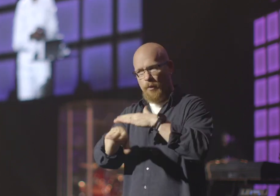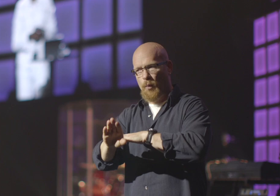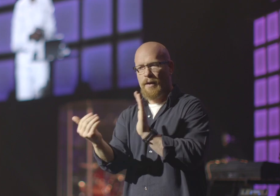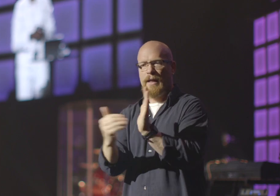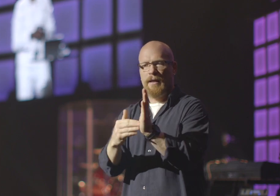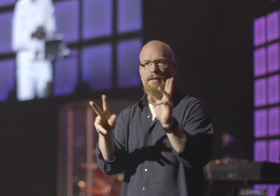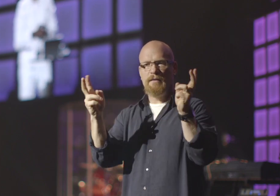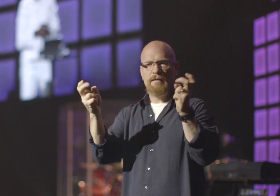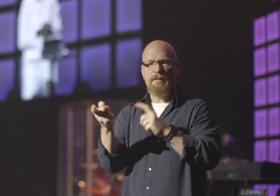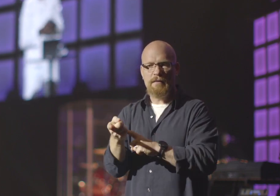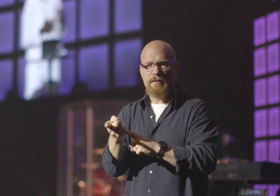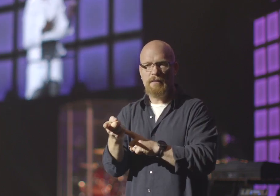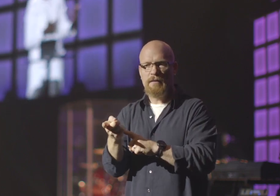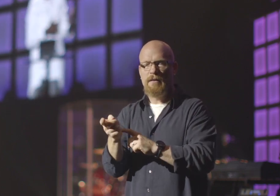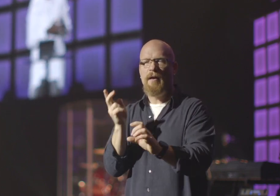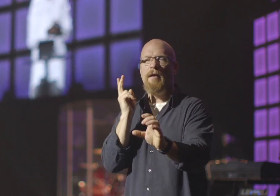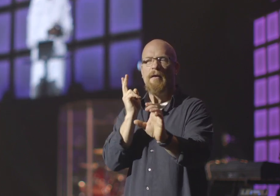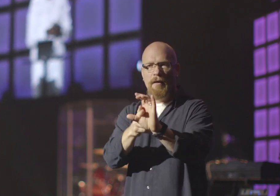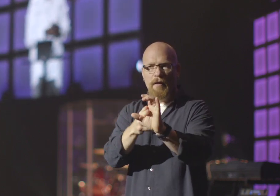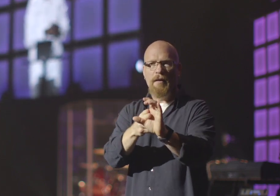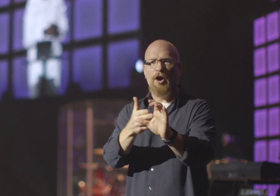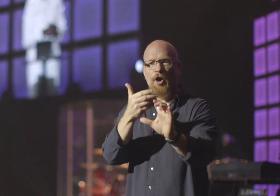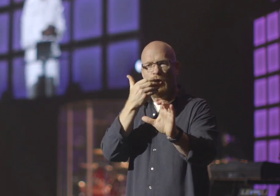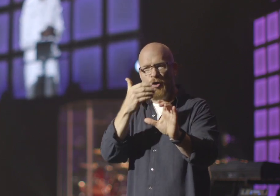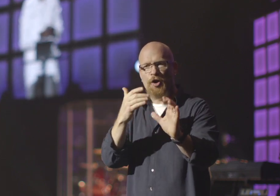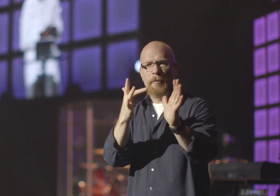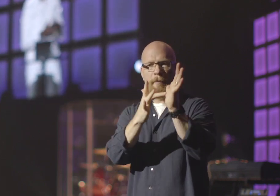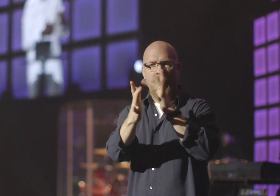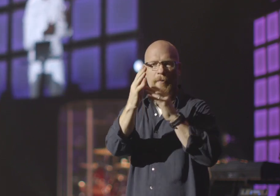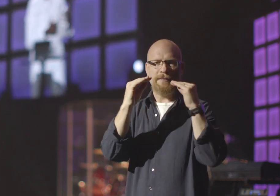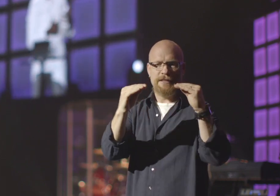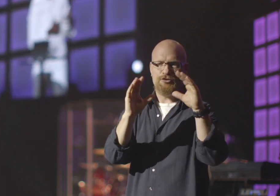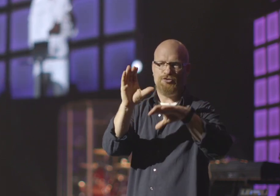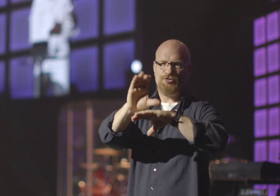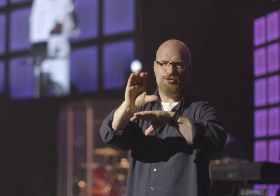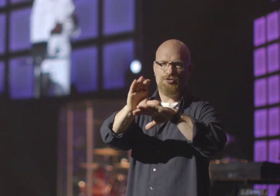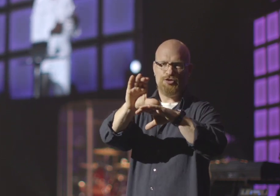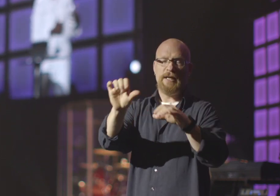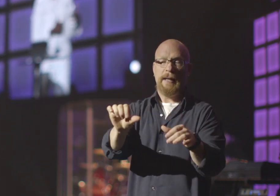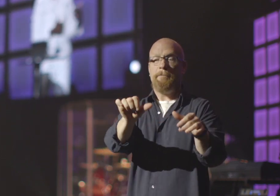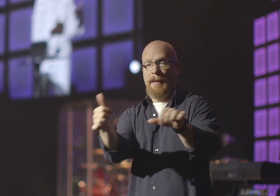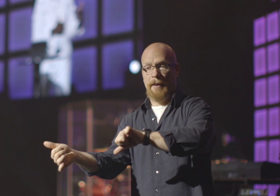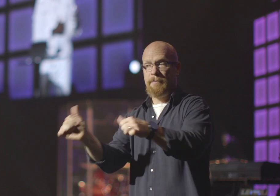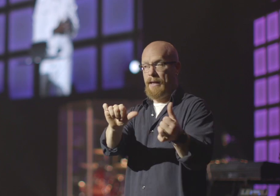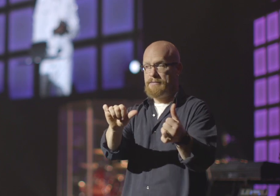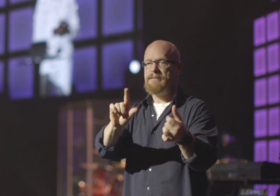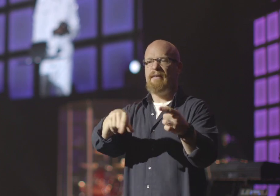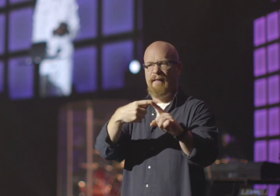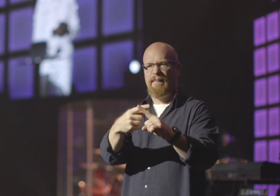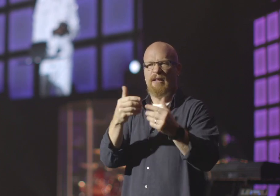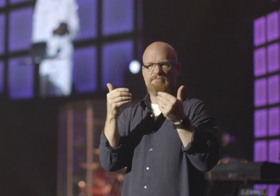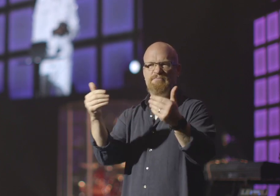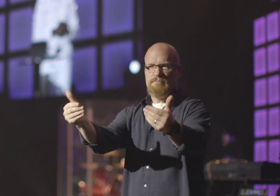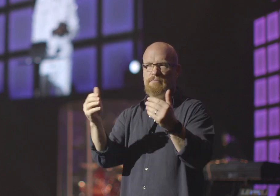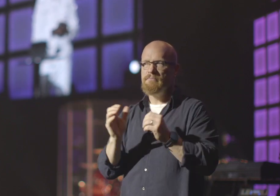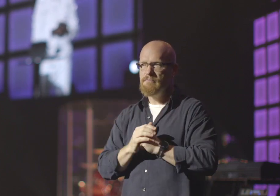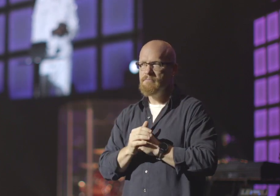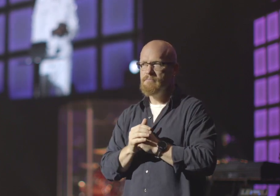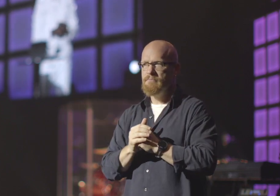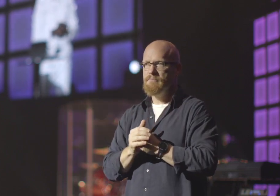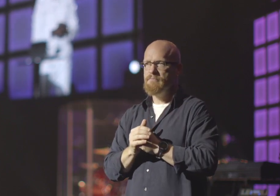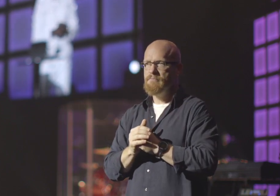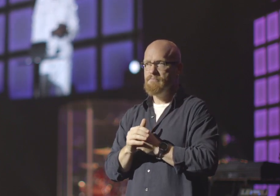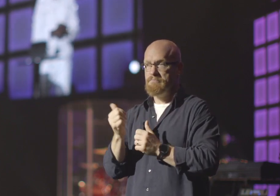church. Get baptized. And then, of course, that's when your walk starts.